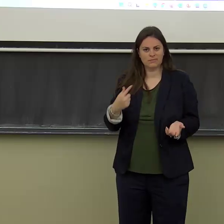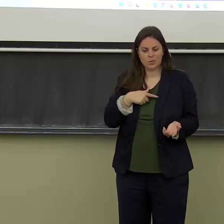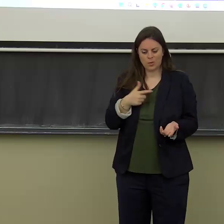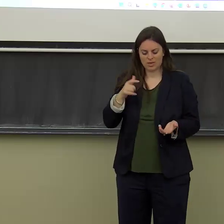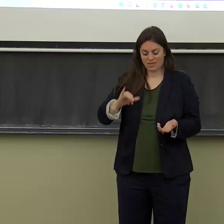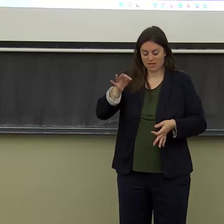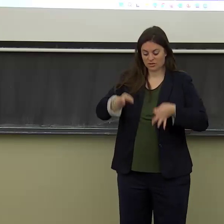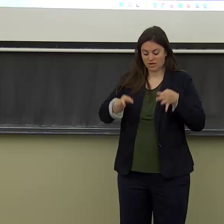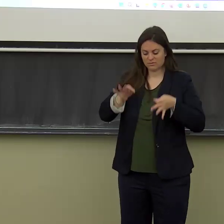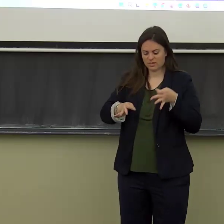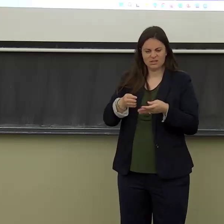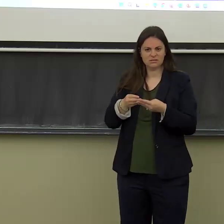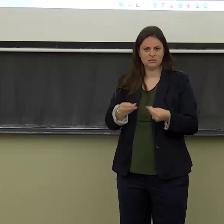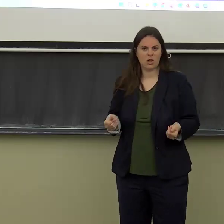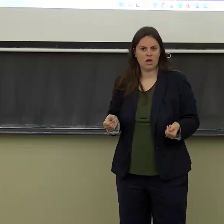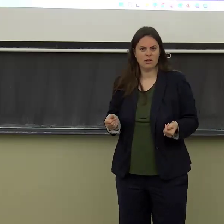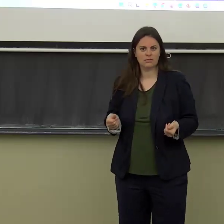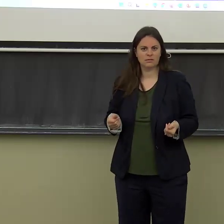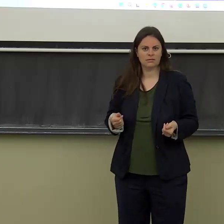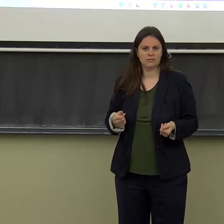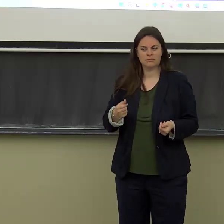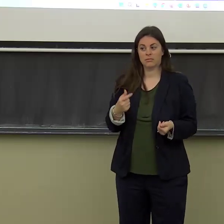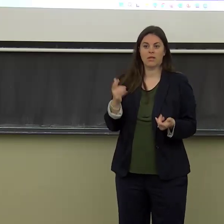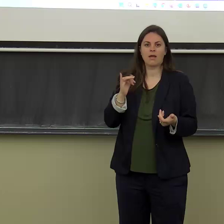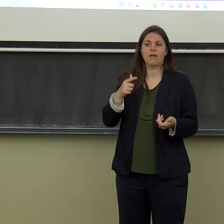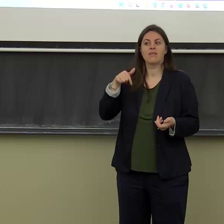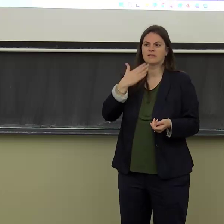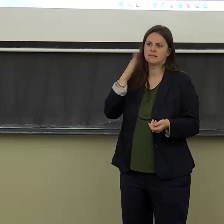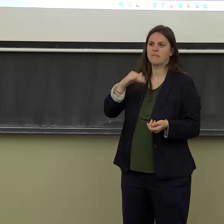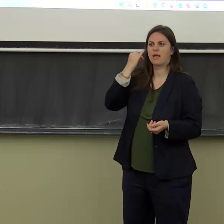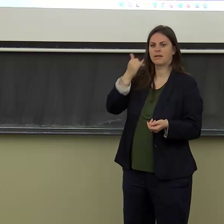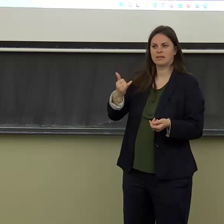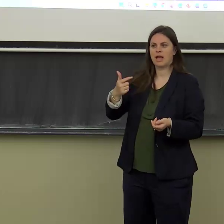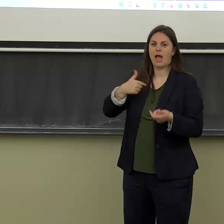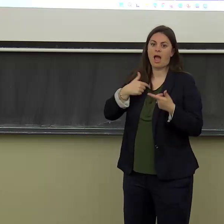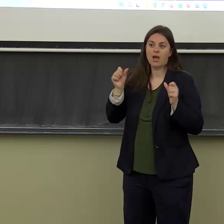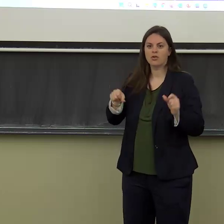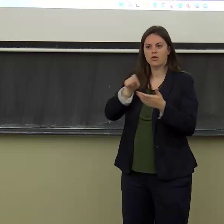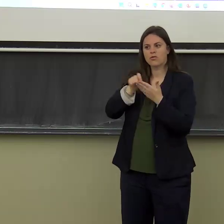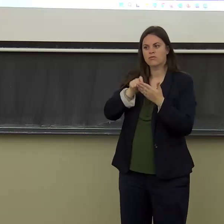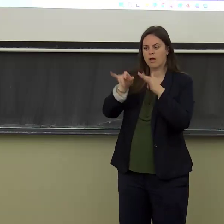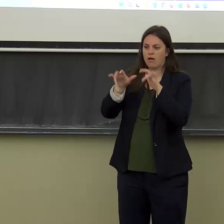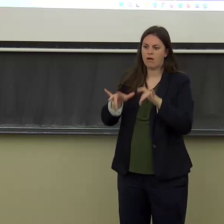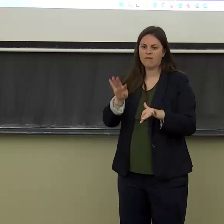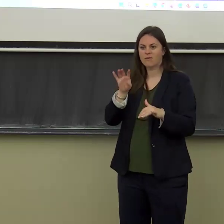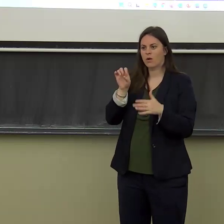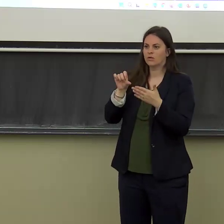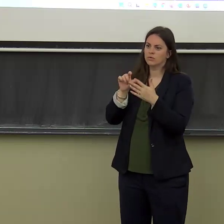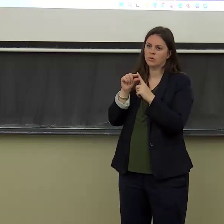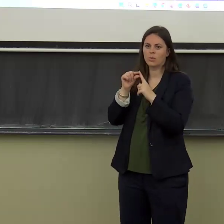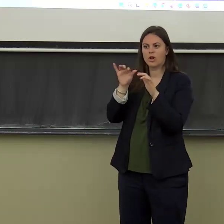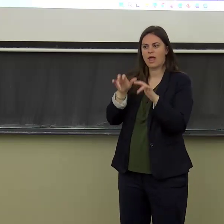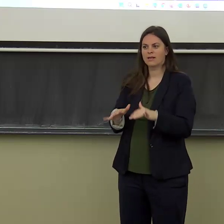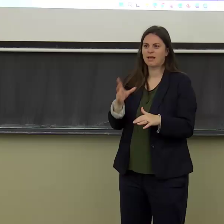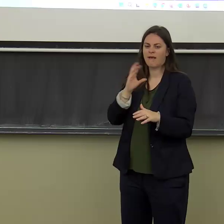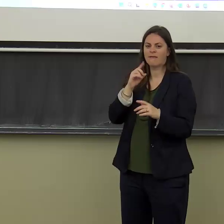this is just clearly a bad idea, and we need to say as a group, we're not doing this, or flip the script. And